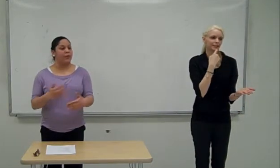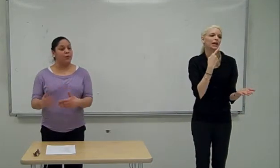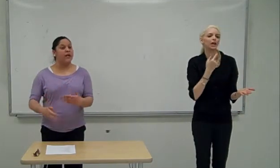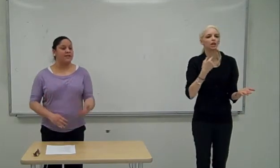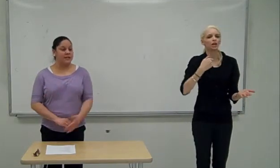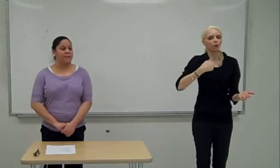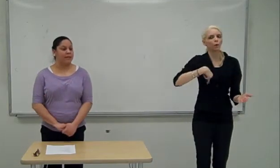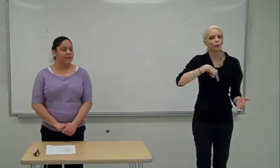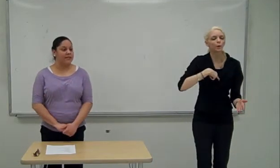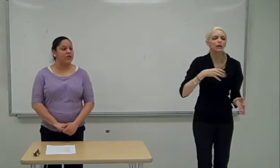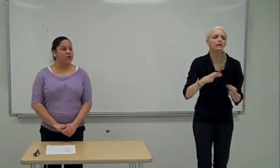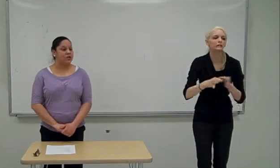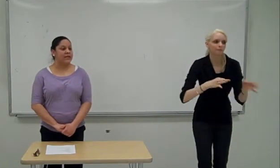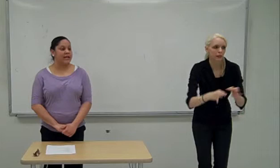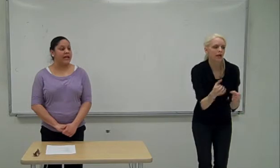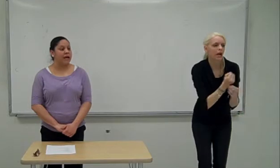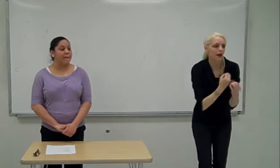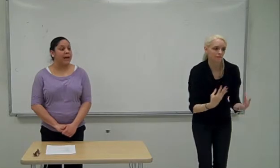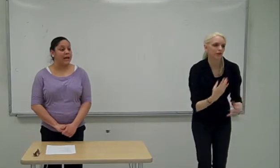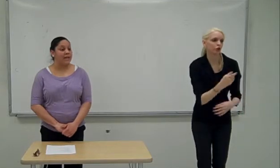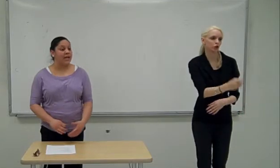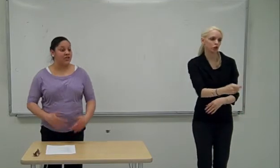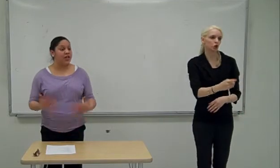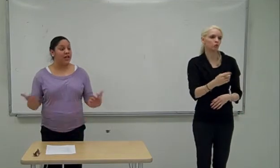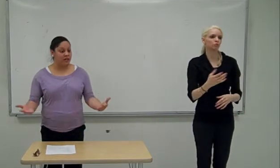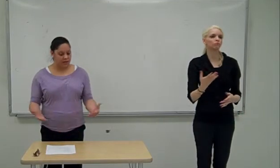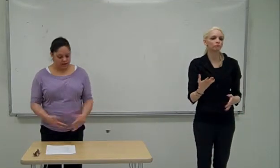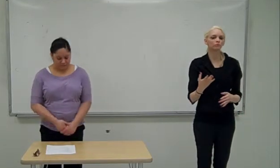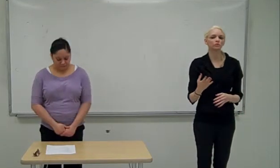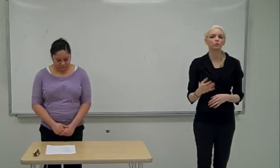proper what ifs in place, so that they can come back and